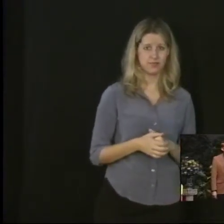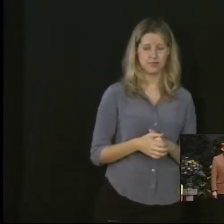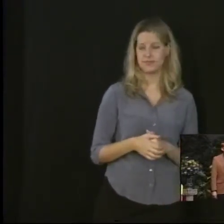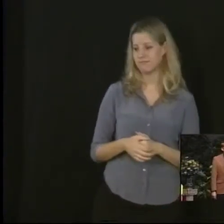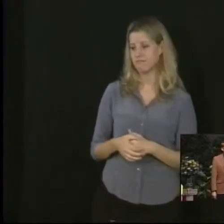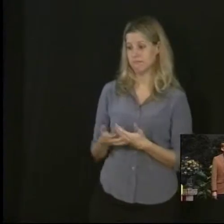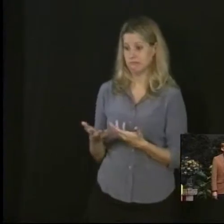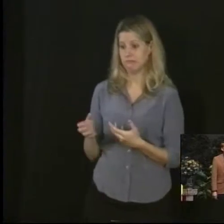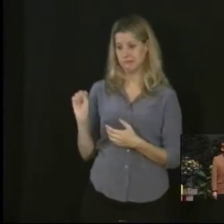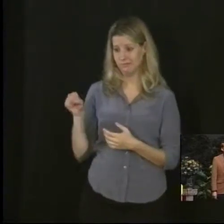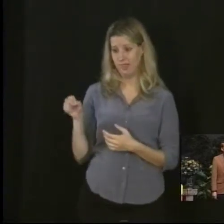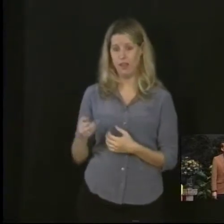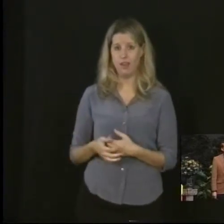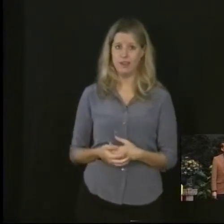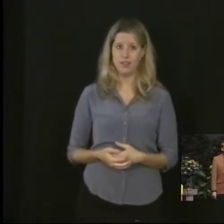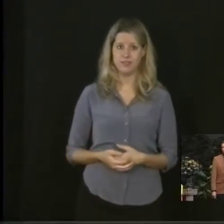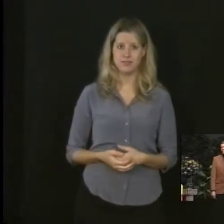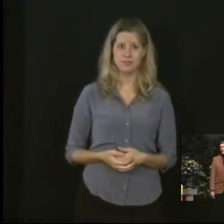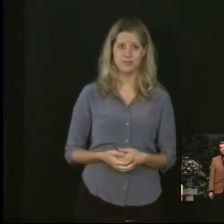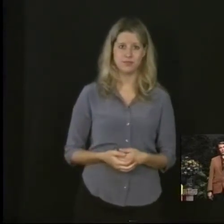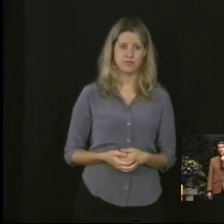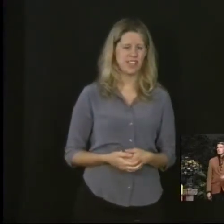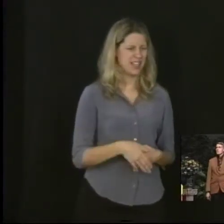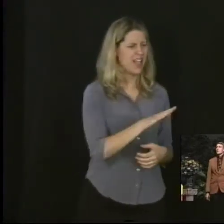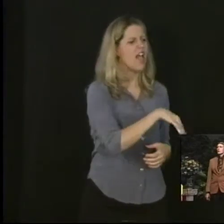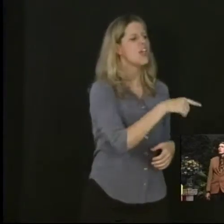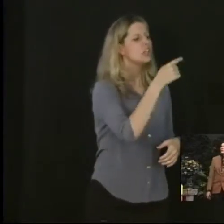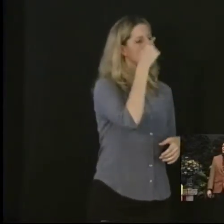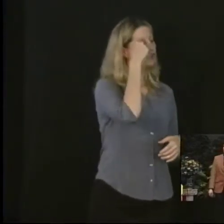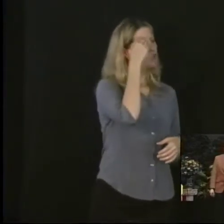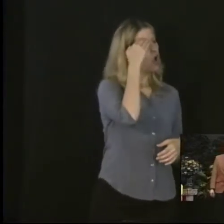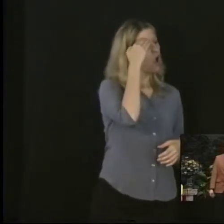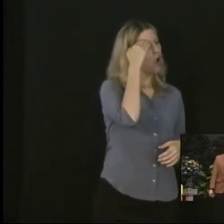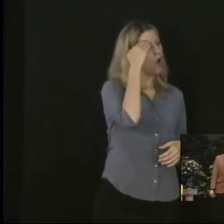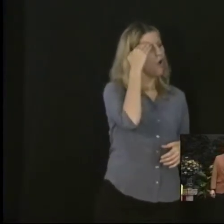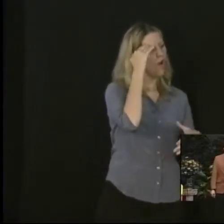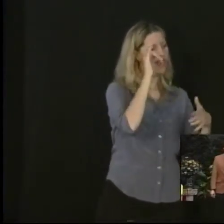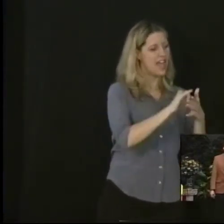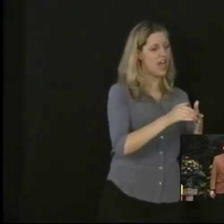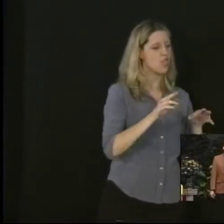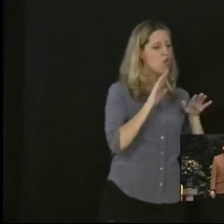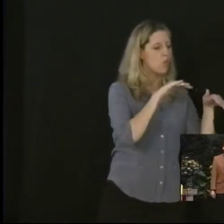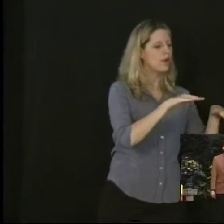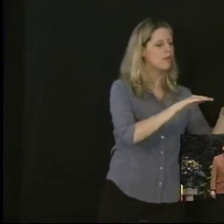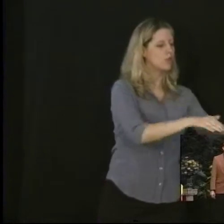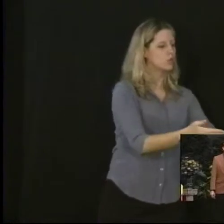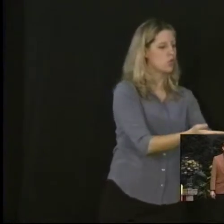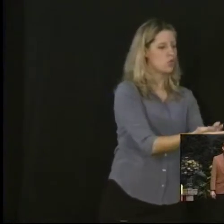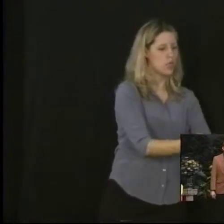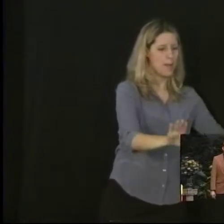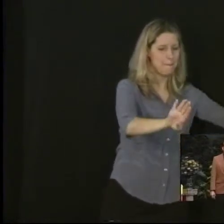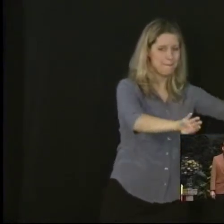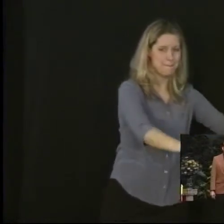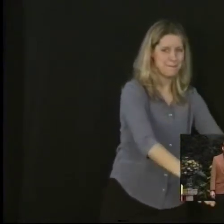He said, yes. I said, sir, did you know the river runs through the bottom?